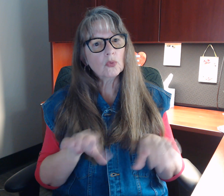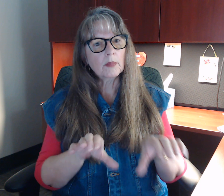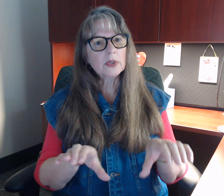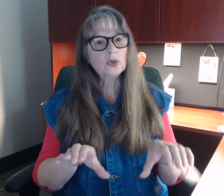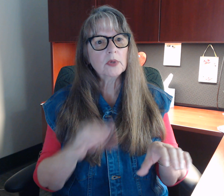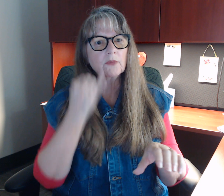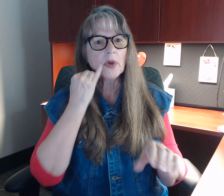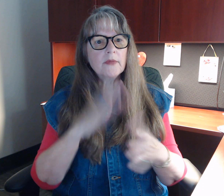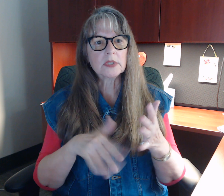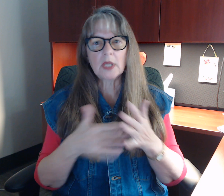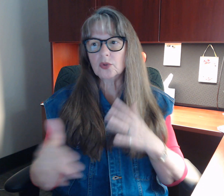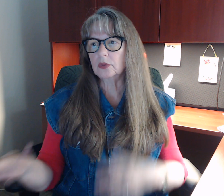do it if you have a schedule.